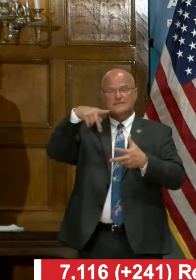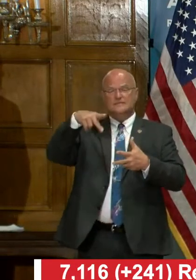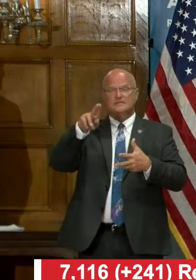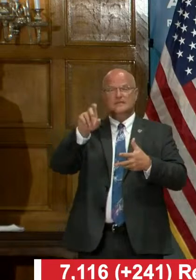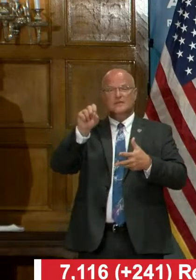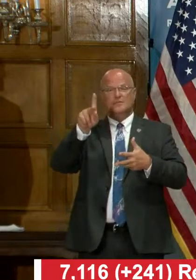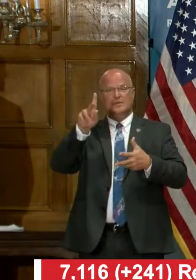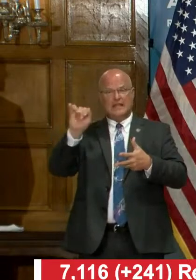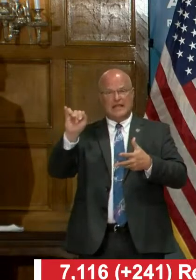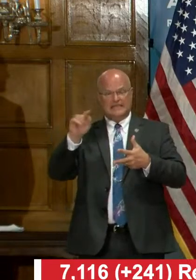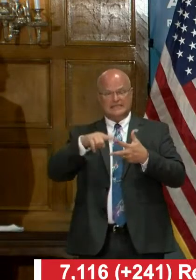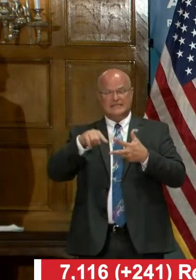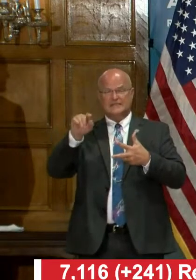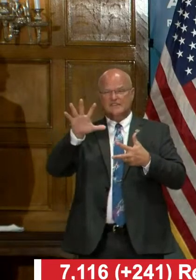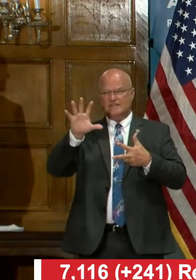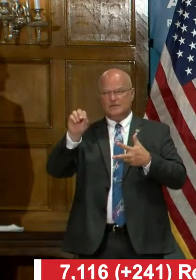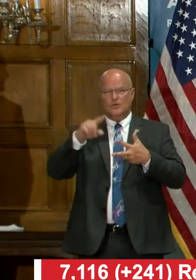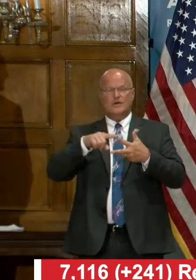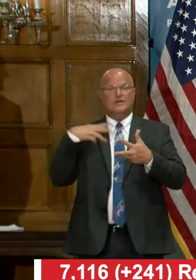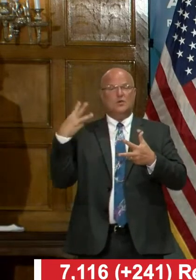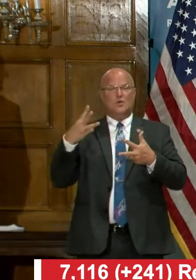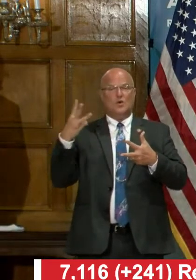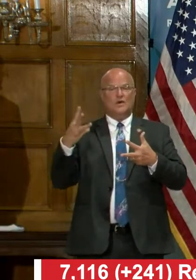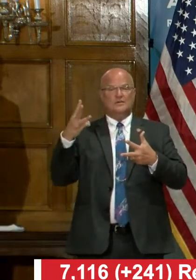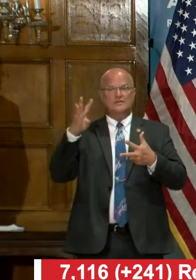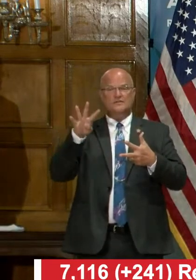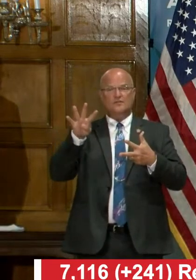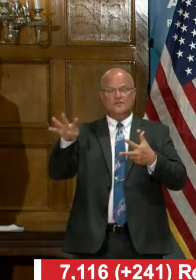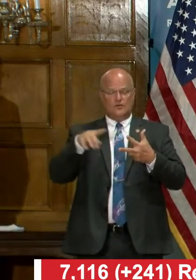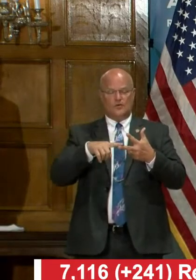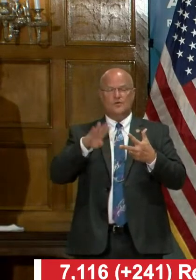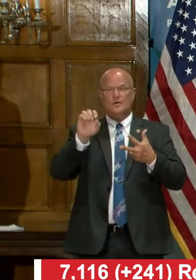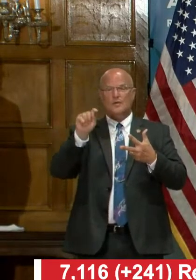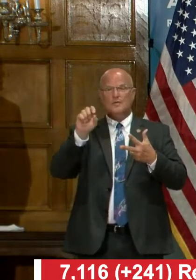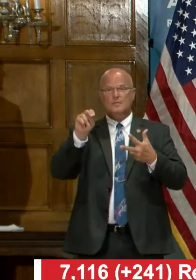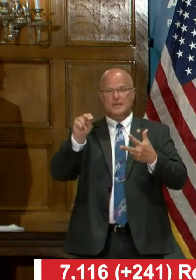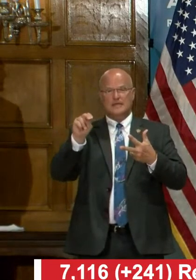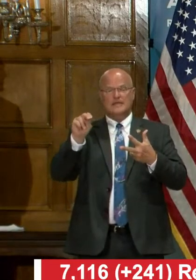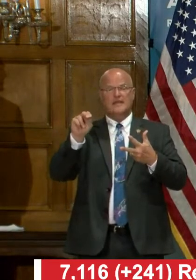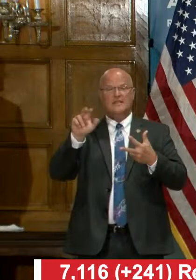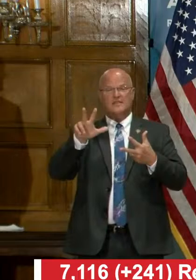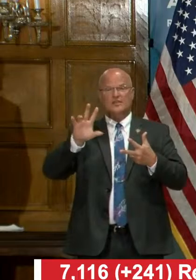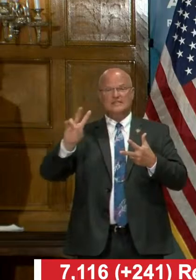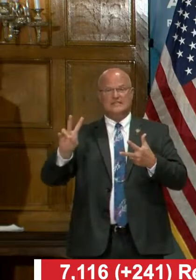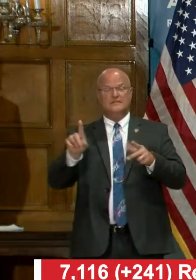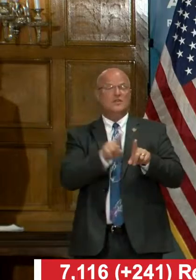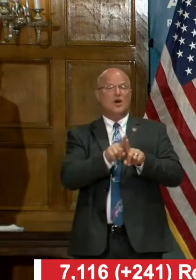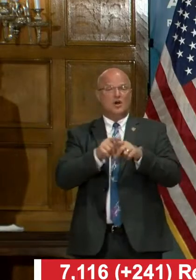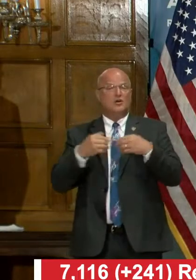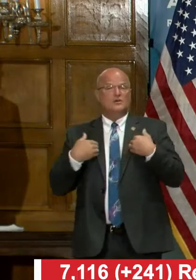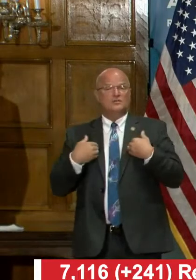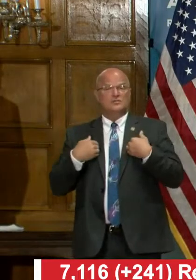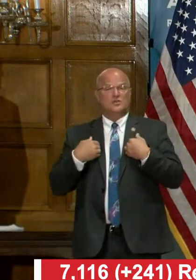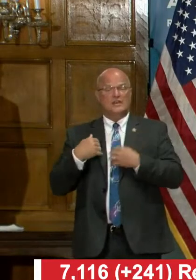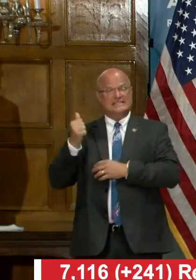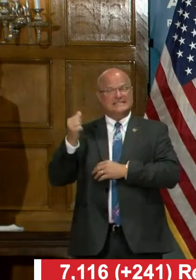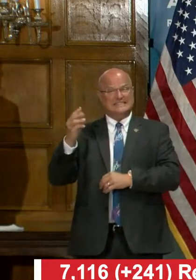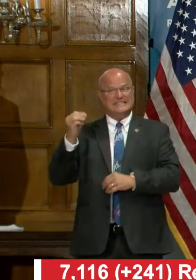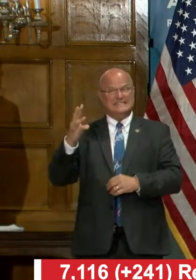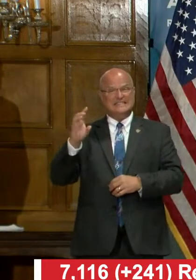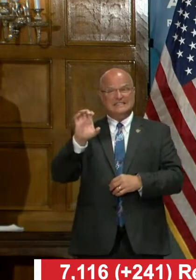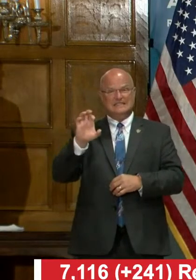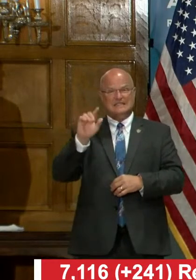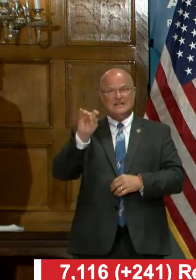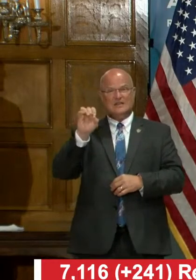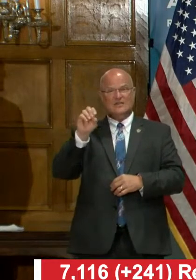at 51, Washington at 44, Benton at 37. We've also had 16 in